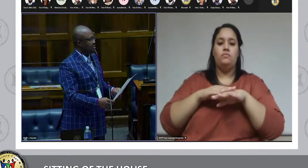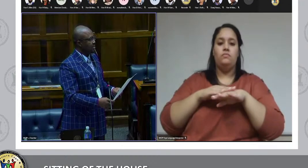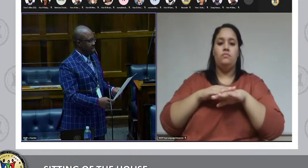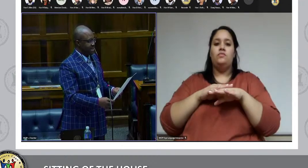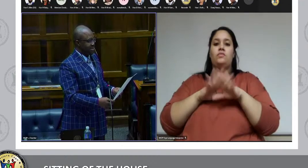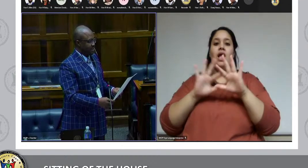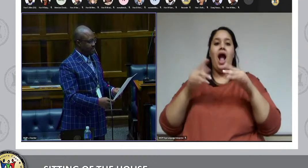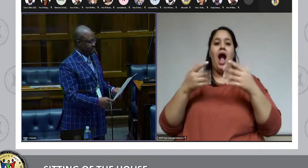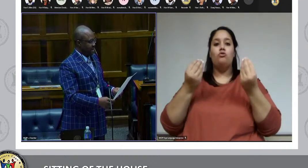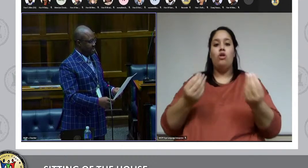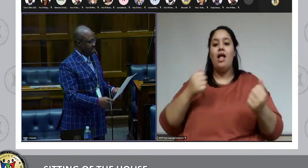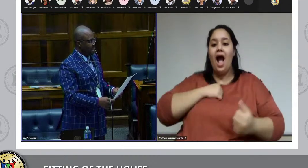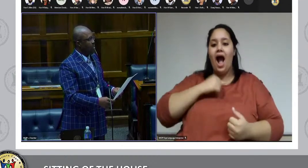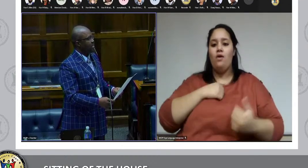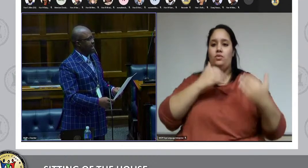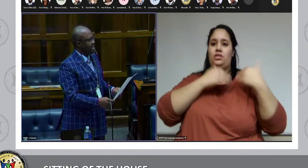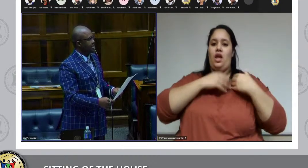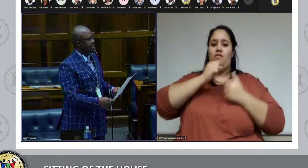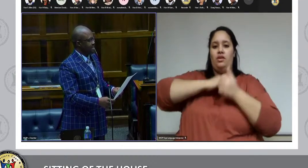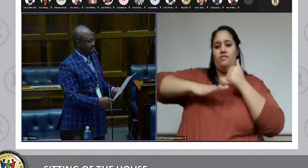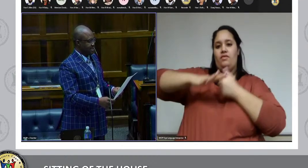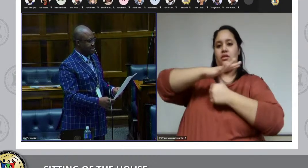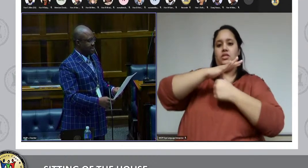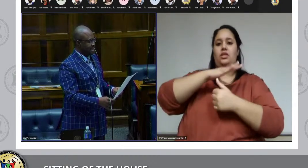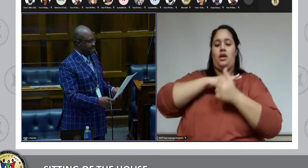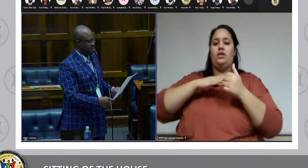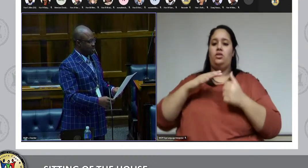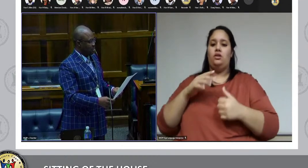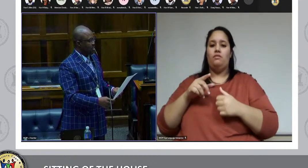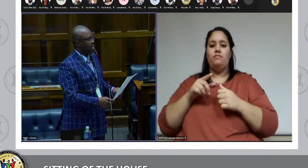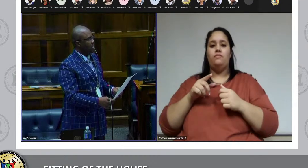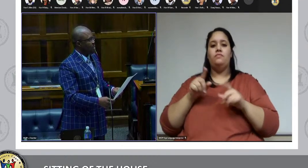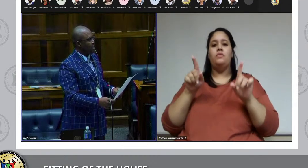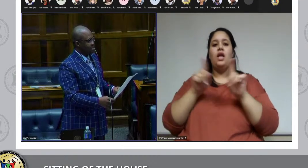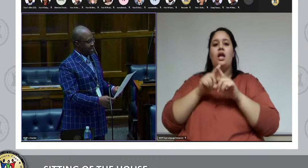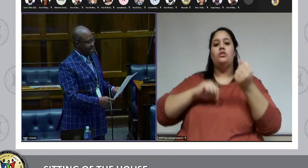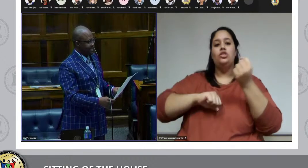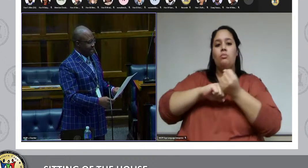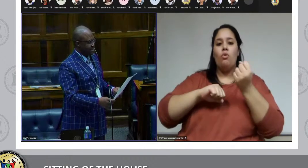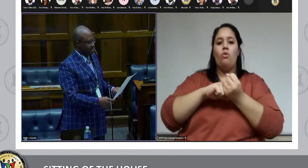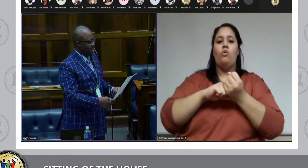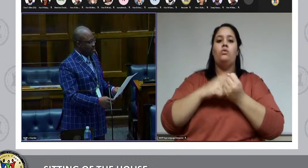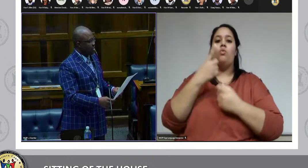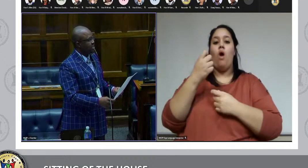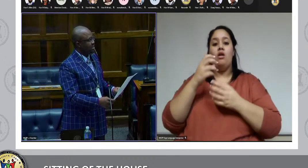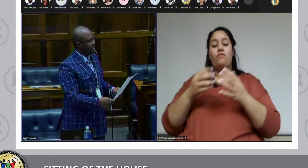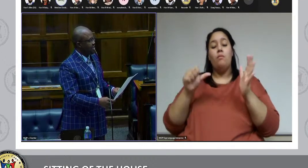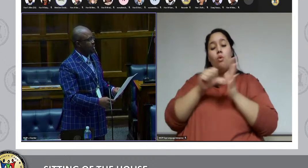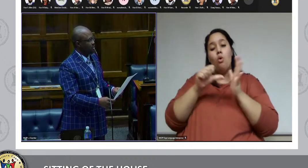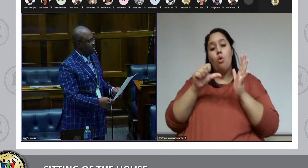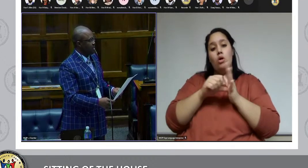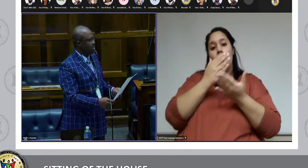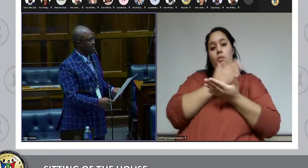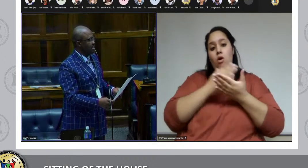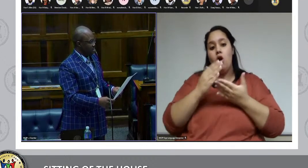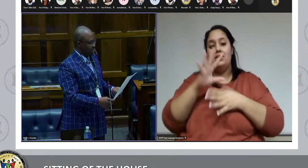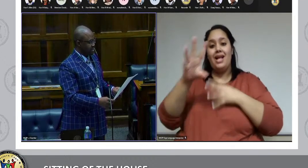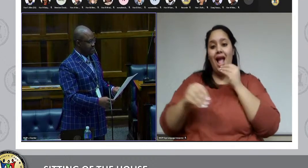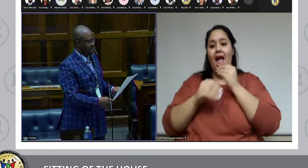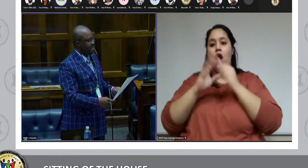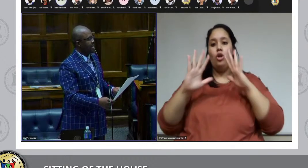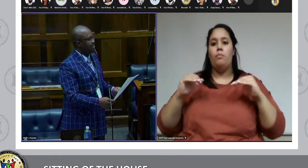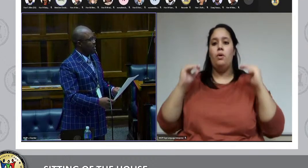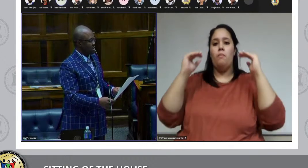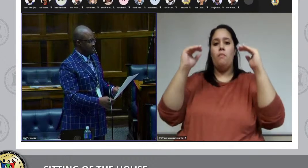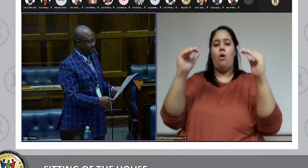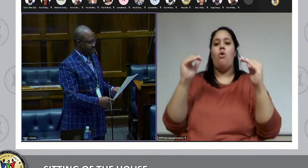can our children be in a safe environment when the National DSD delays its support to one of the key sectors, which in addition to promoting their